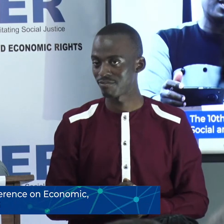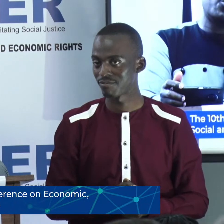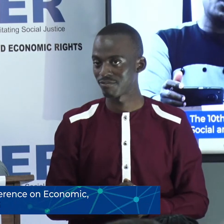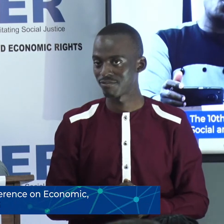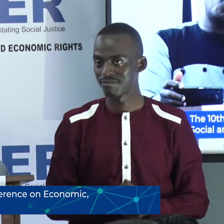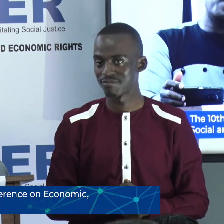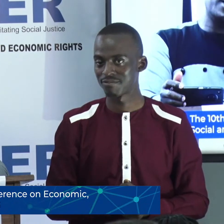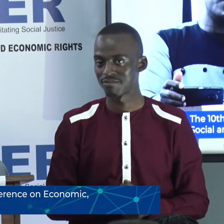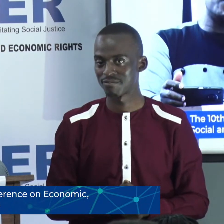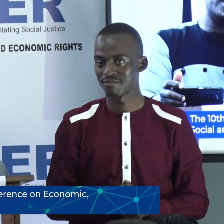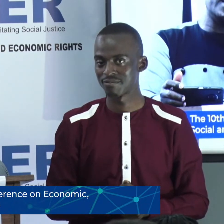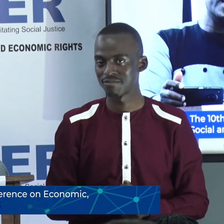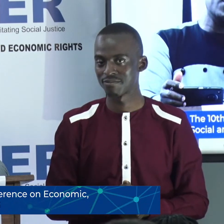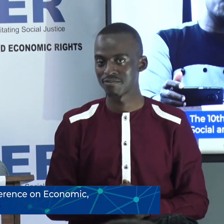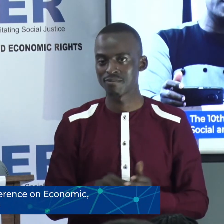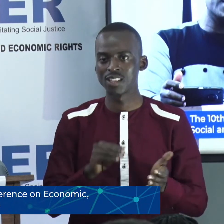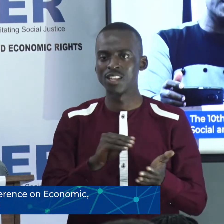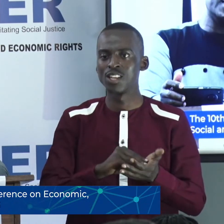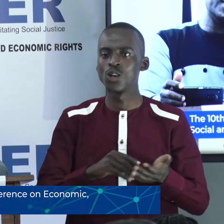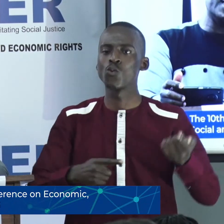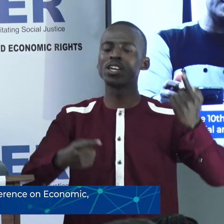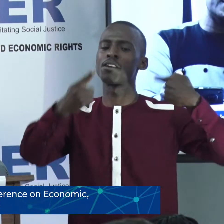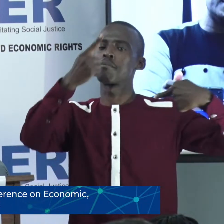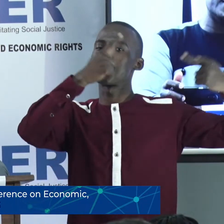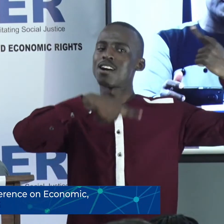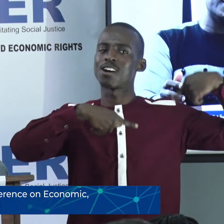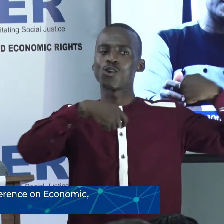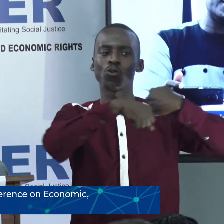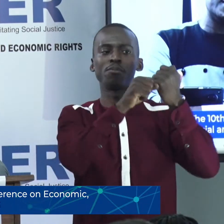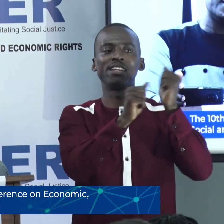A quick walk back to the day you made 10 years.